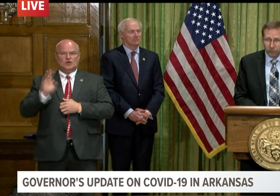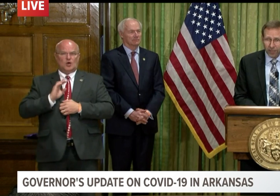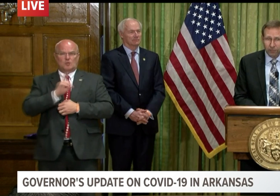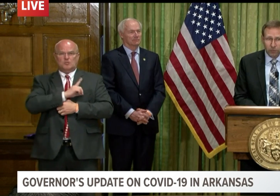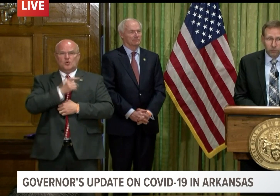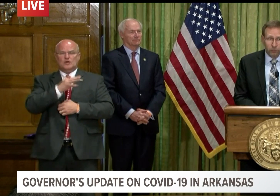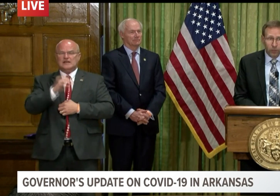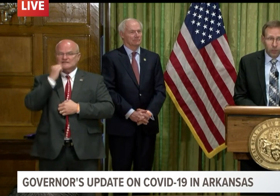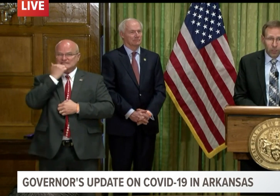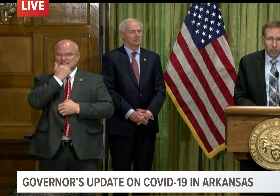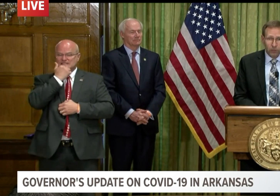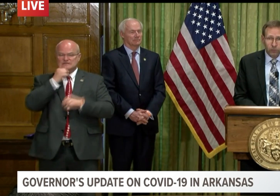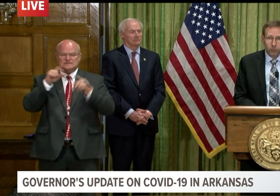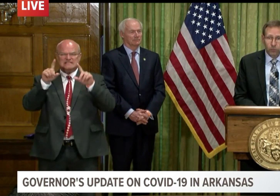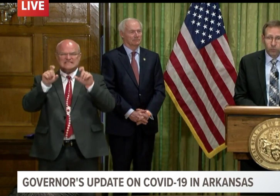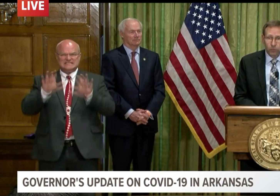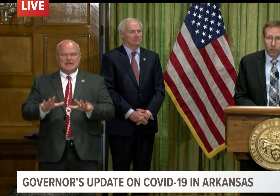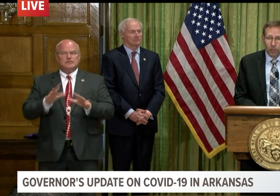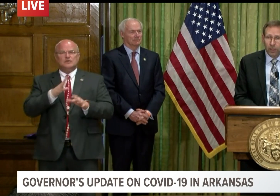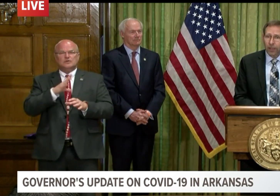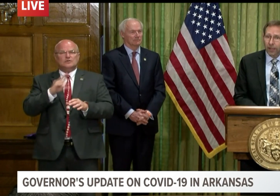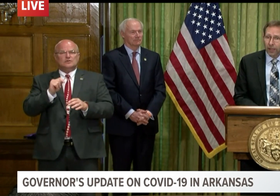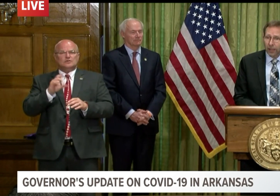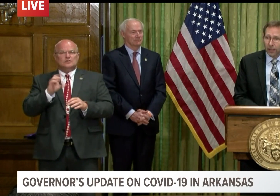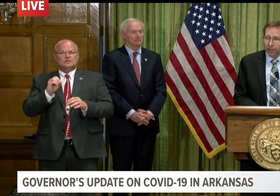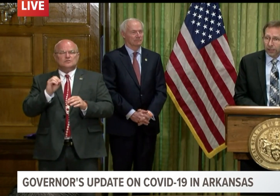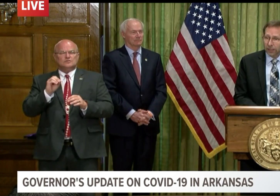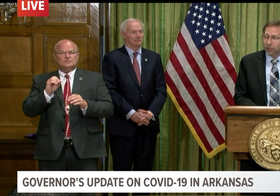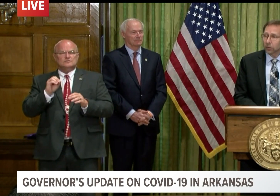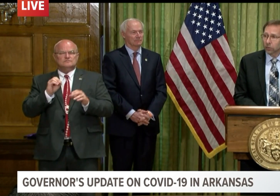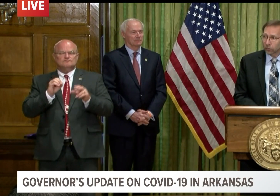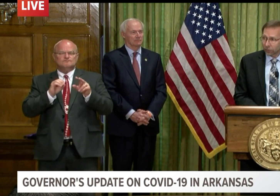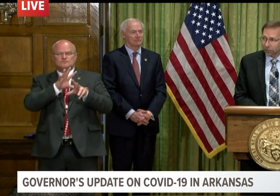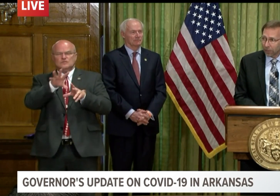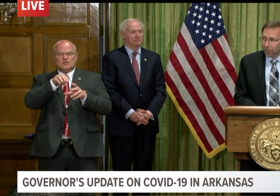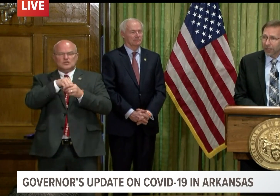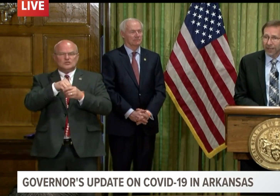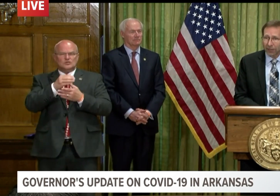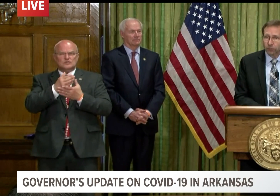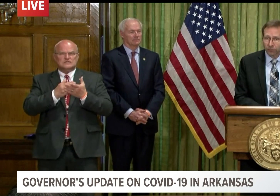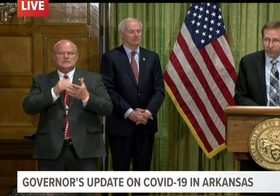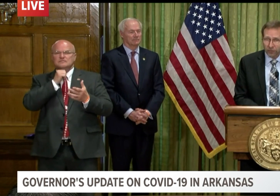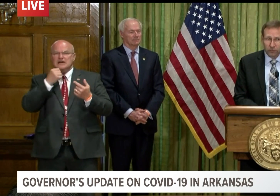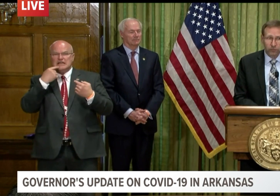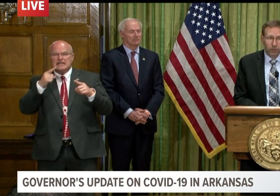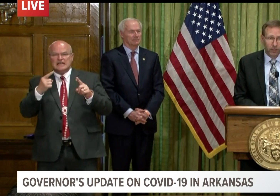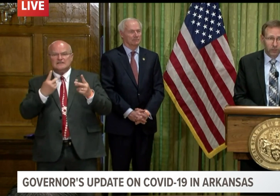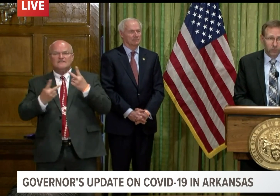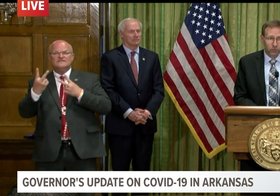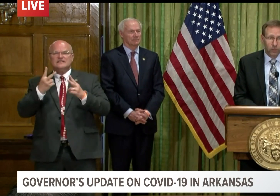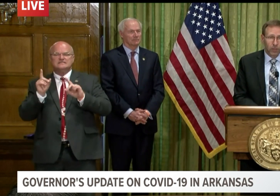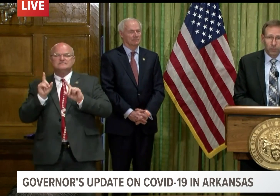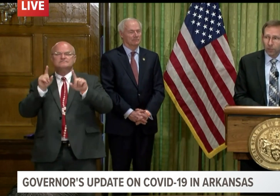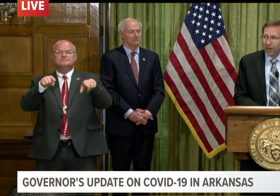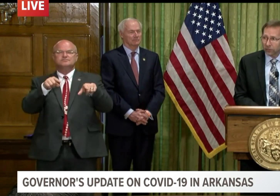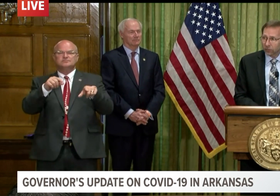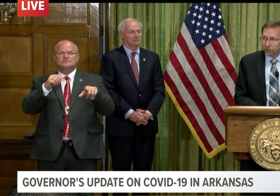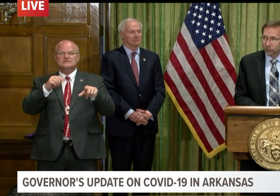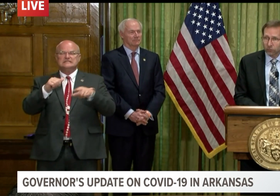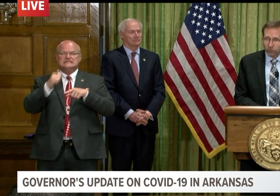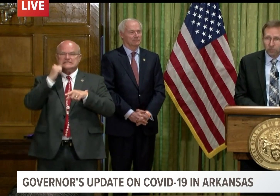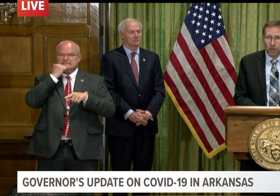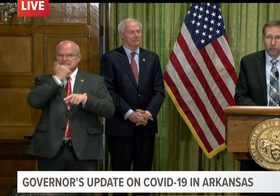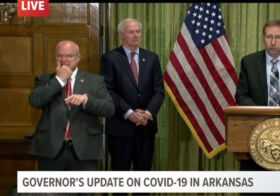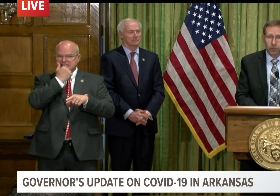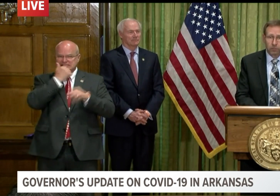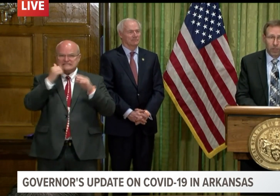of Dental Examiners to include some unannounced visits to